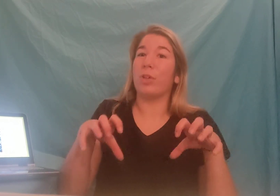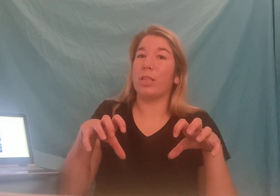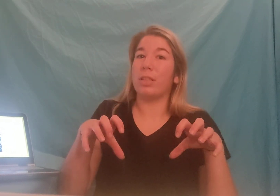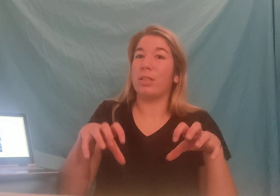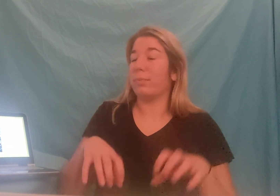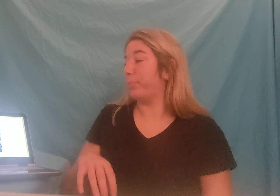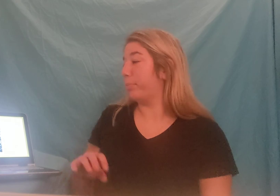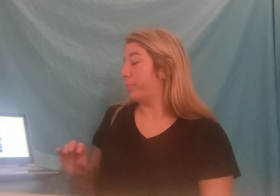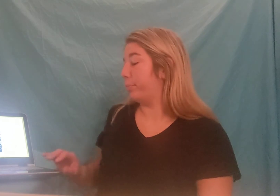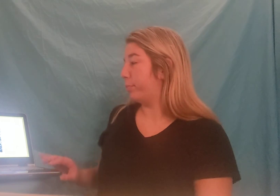freezes.